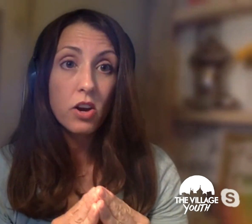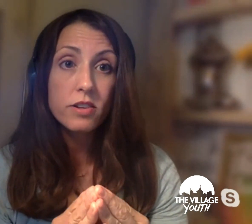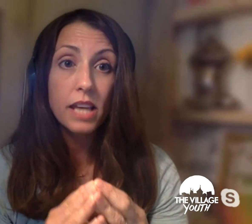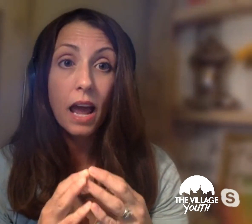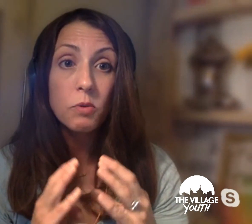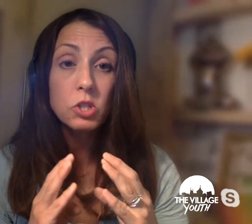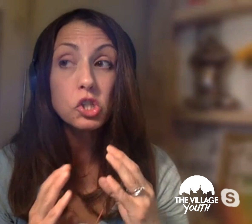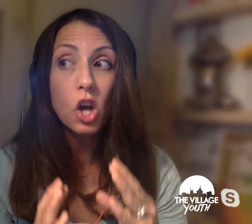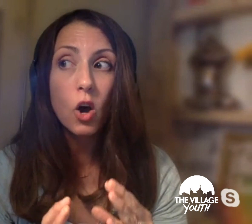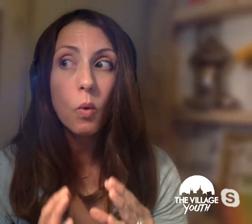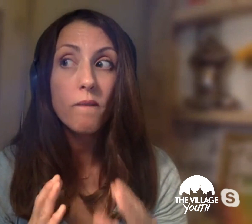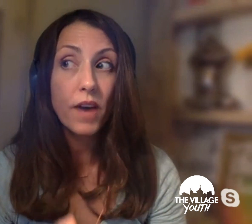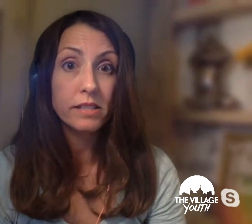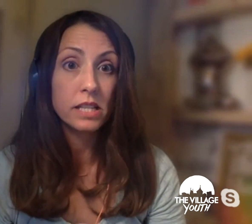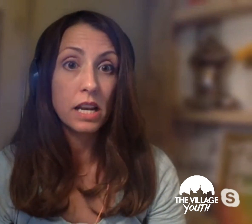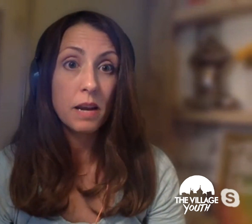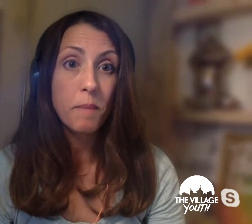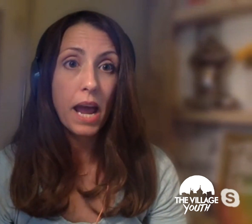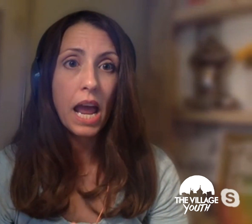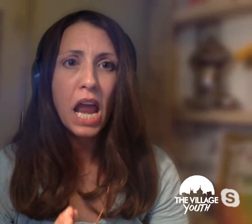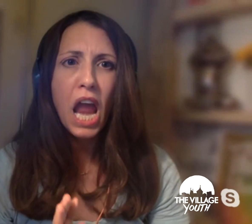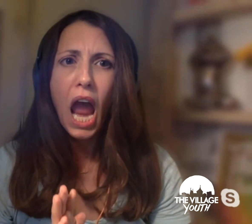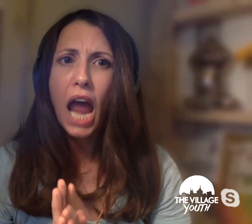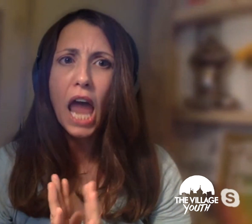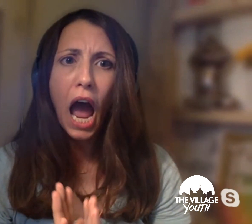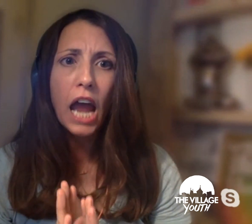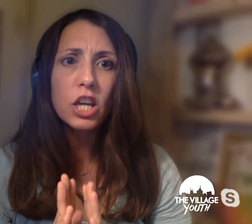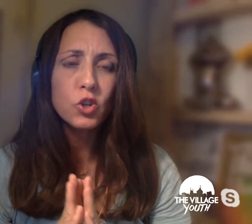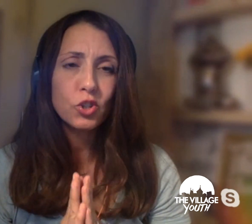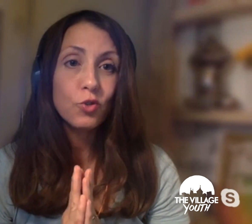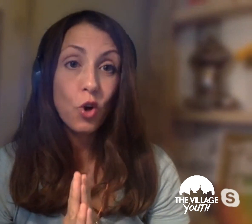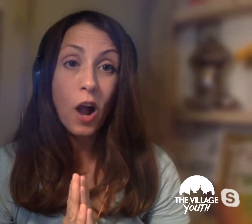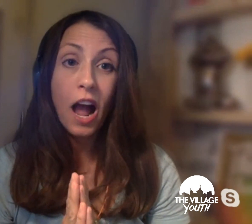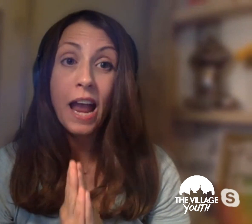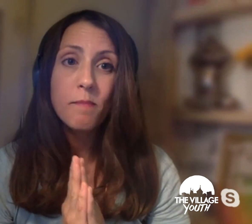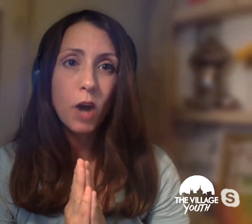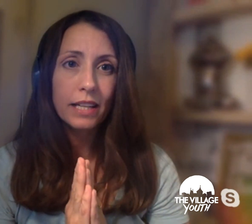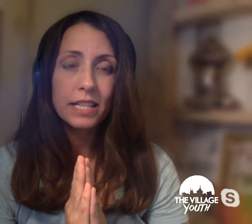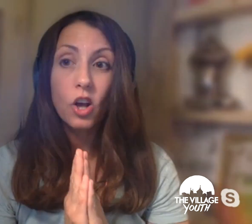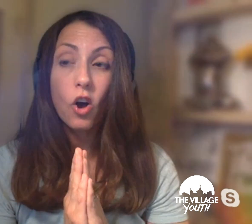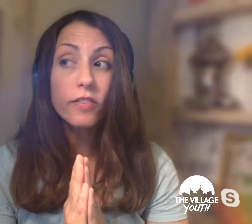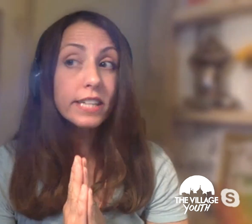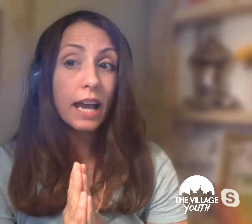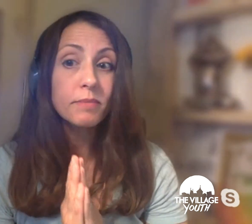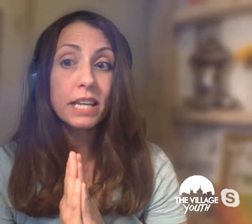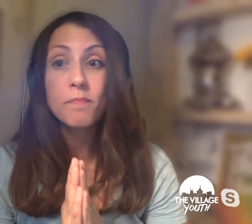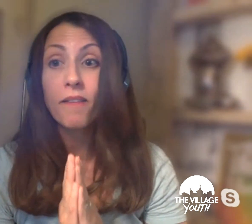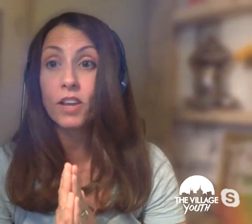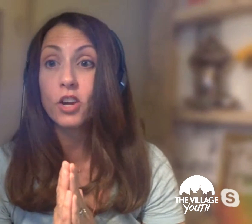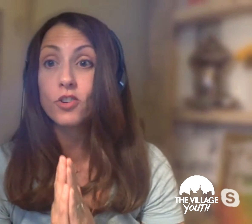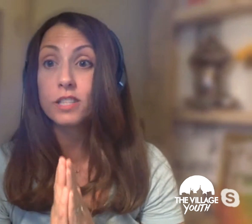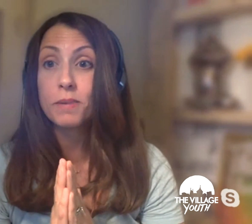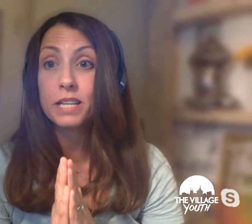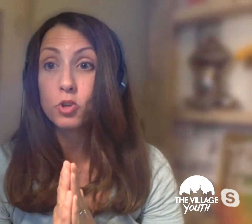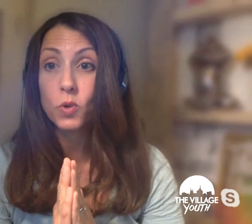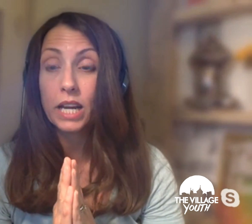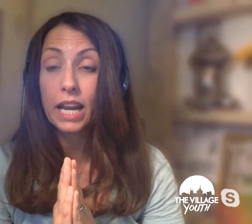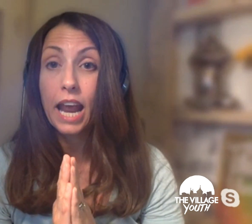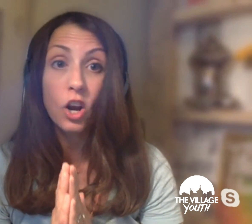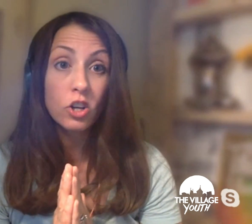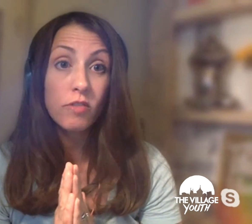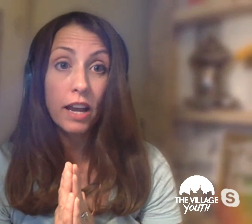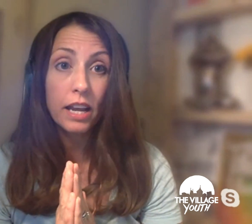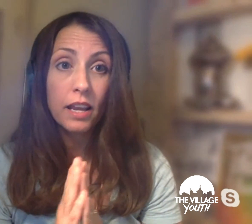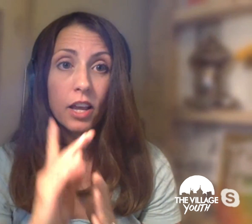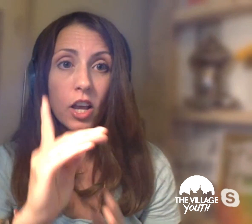jointed fingers, and I was so fascinated by it. And I used to try and practice all the time to get my fingers to be double